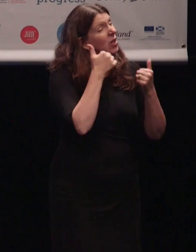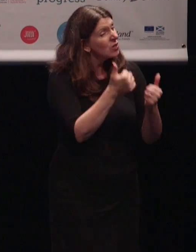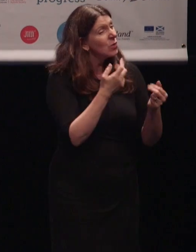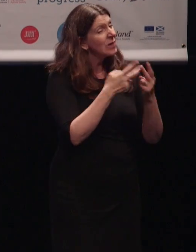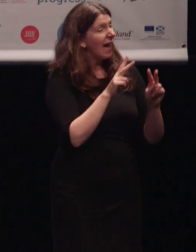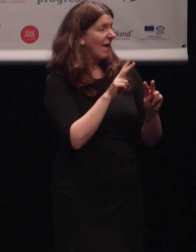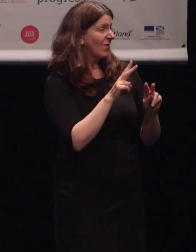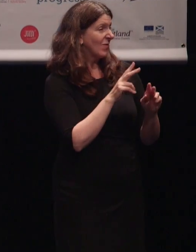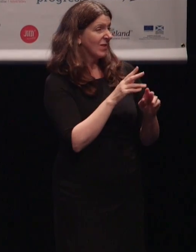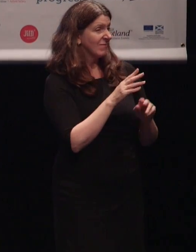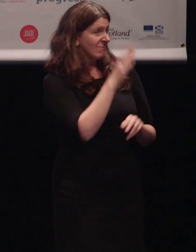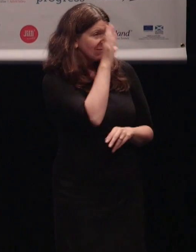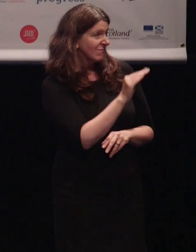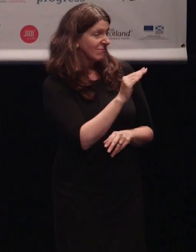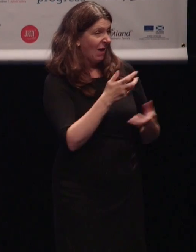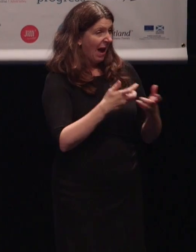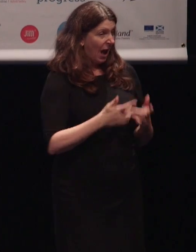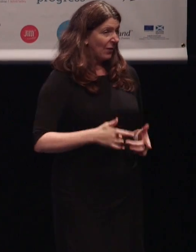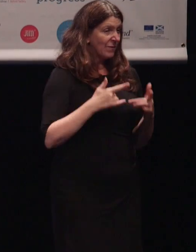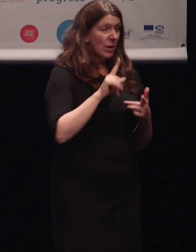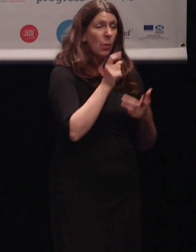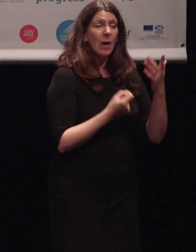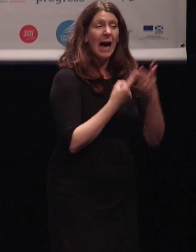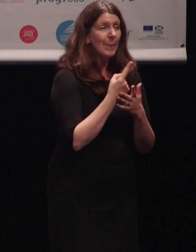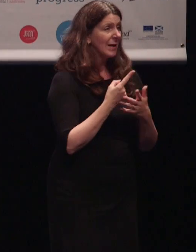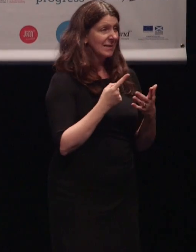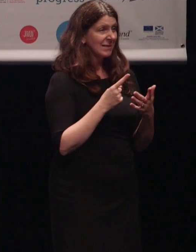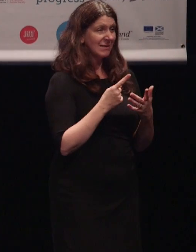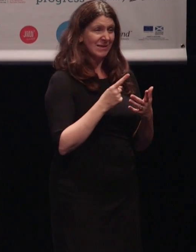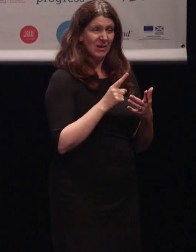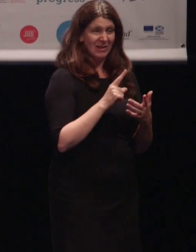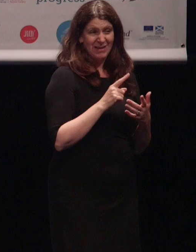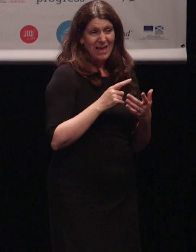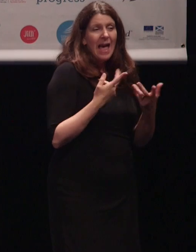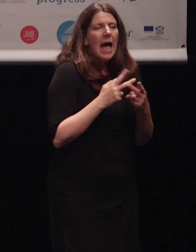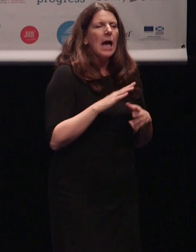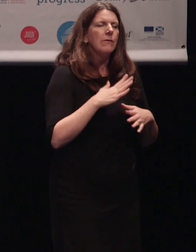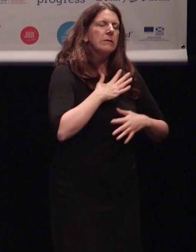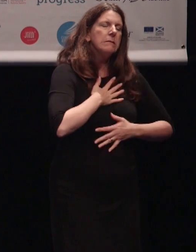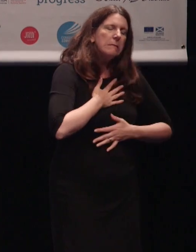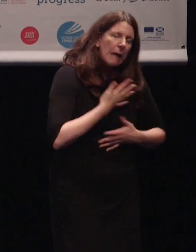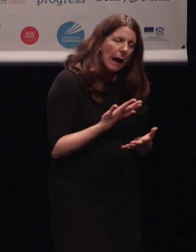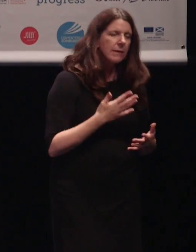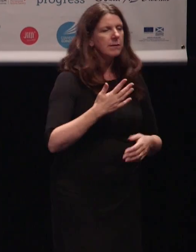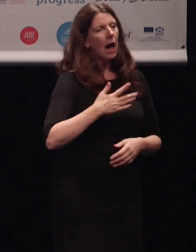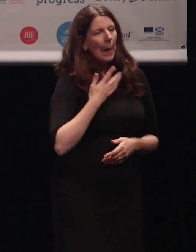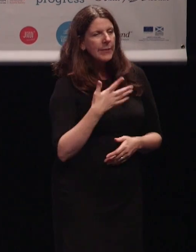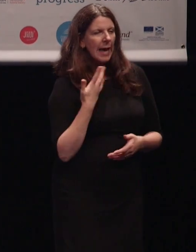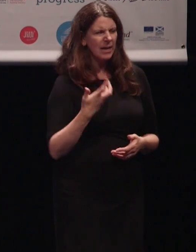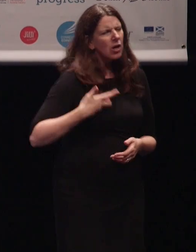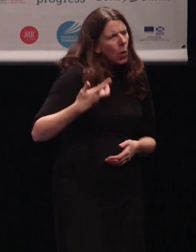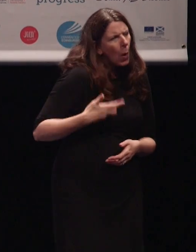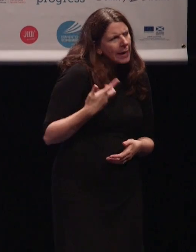them what's going on. So if you're very tired or upset or irritated, it will show. But the person with